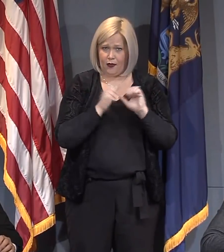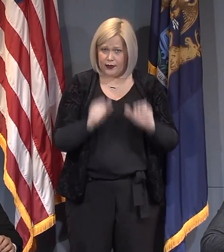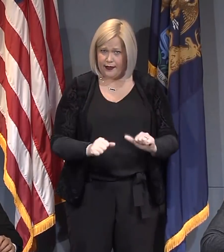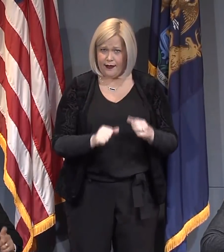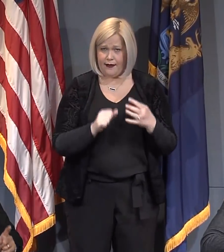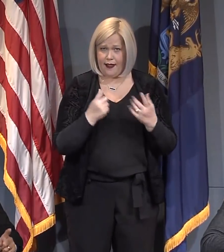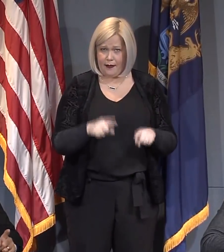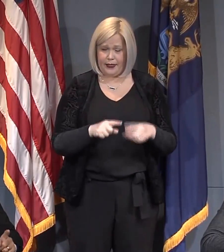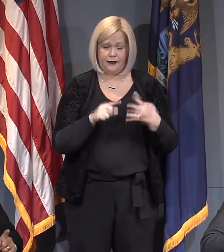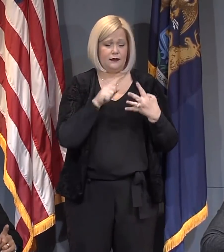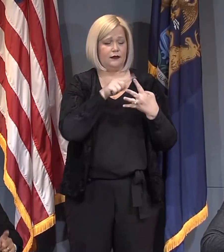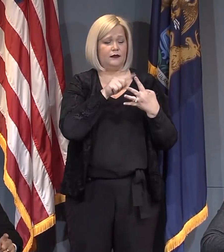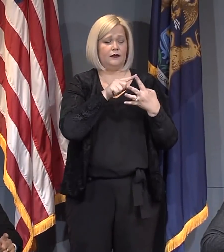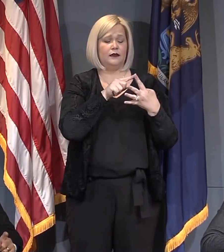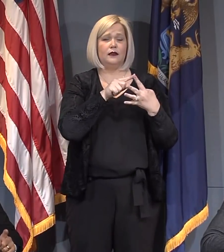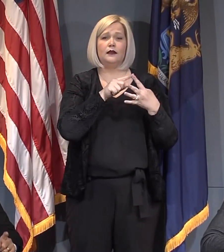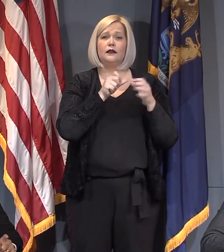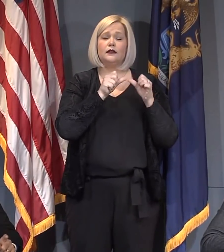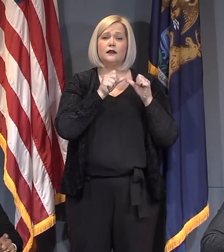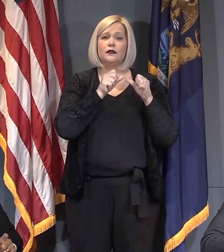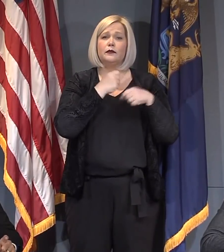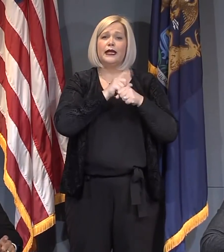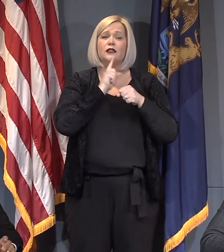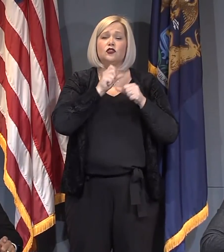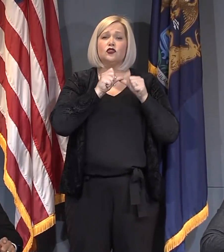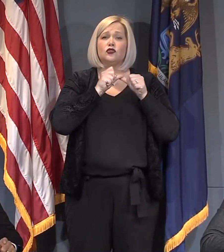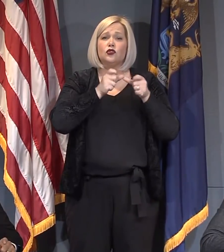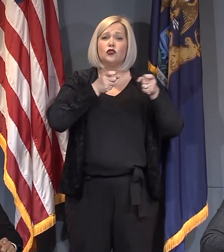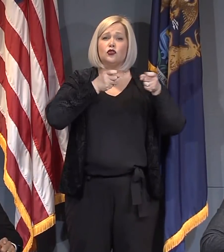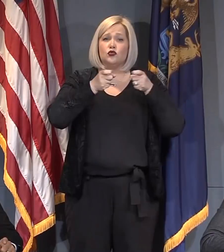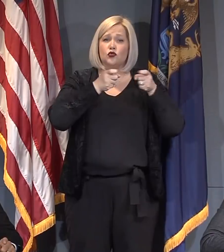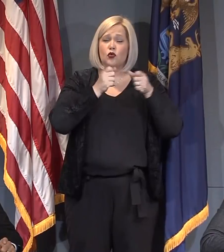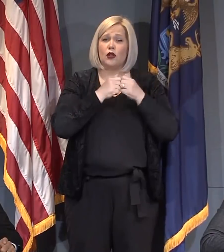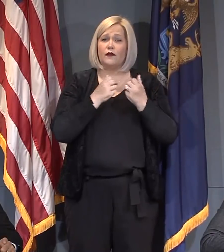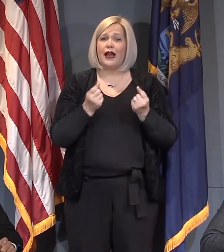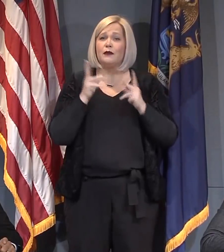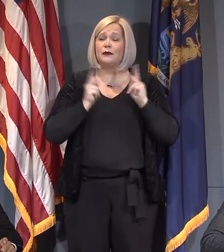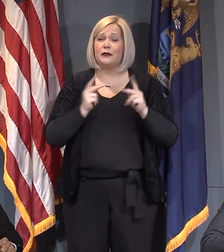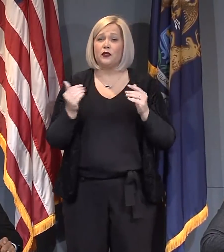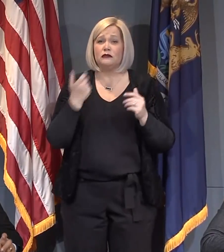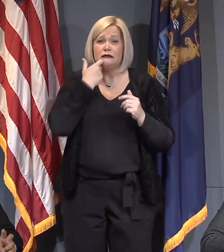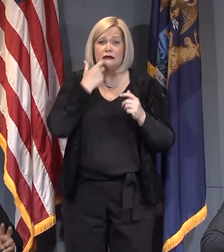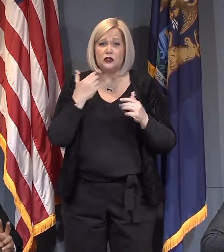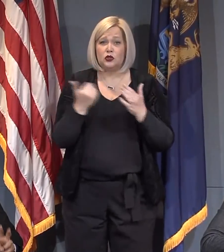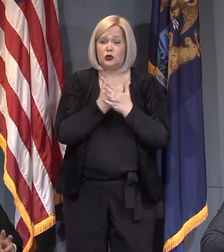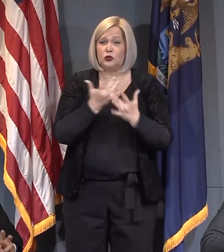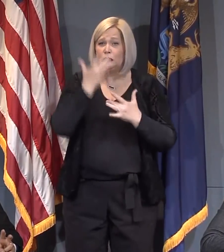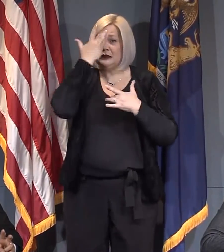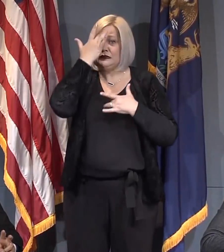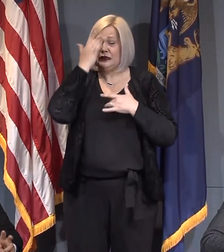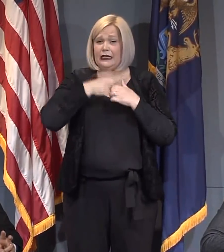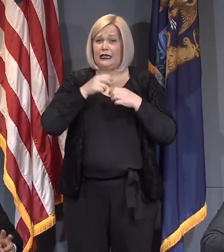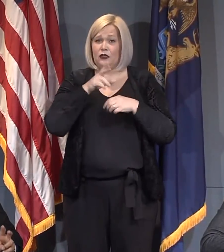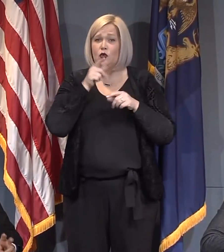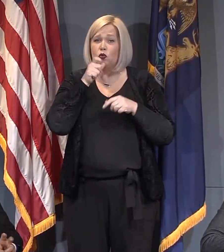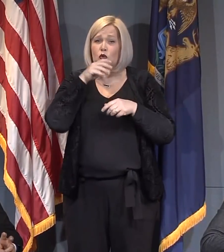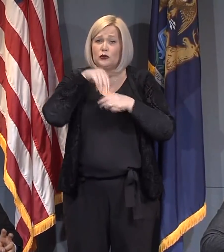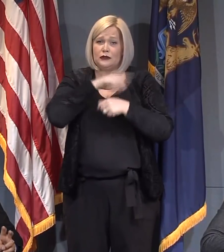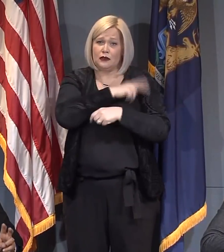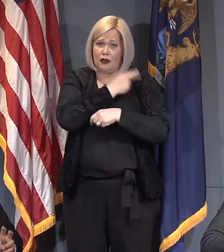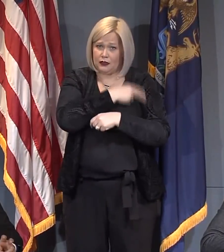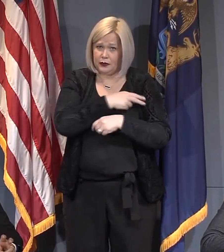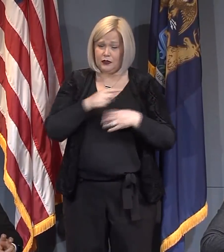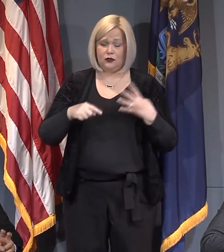economy. One is the sustained control of the rate of new infections and hospitalizations. 2, the